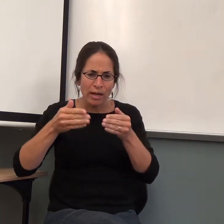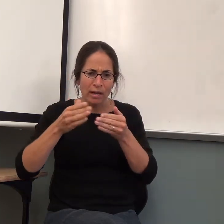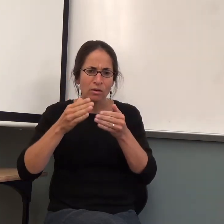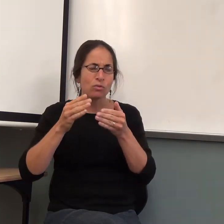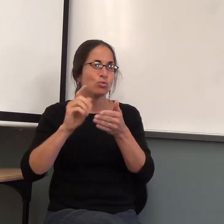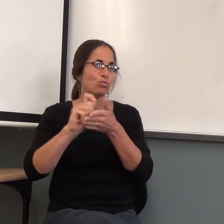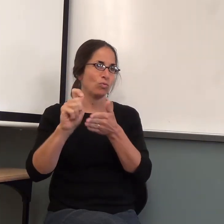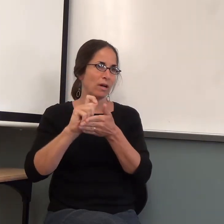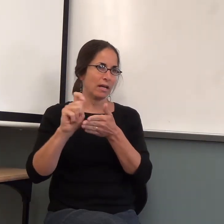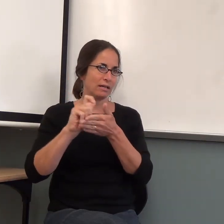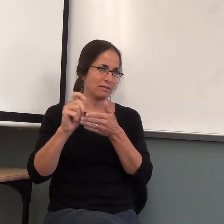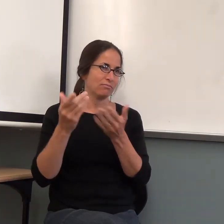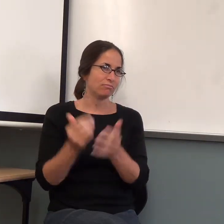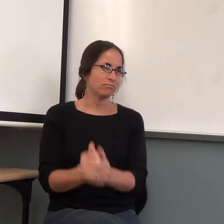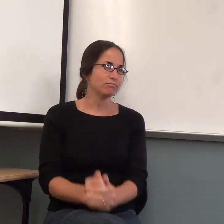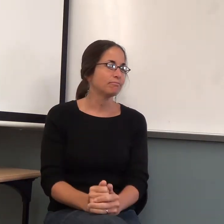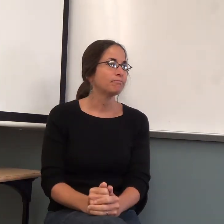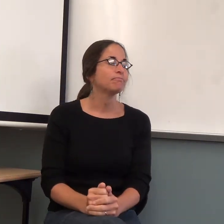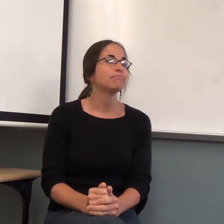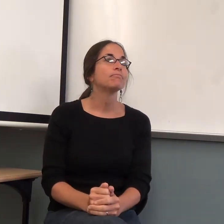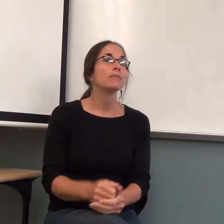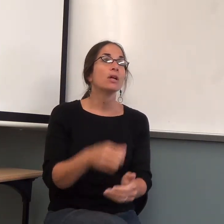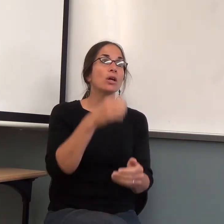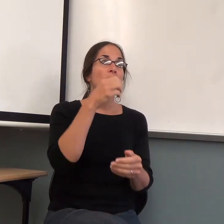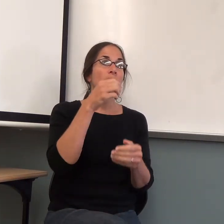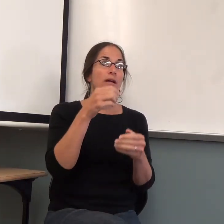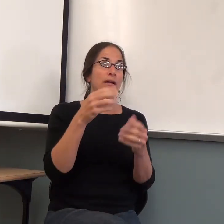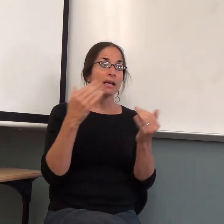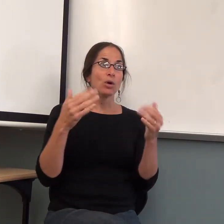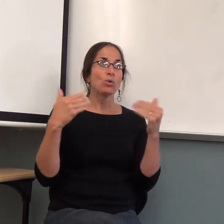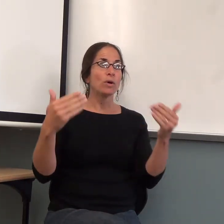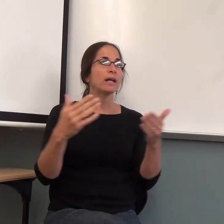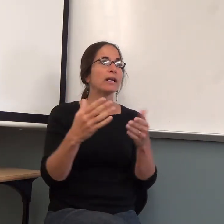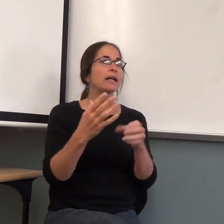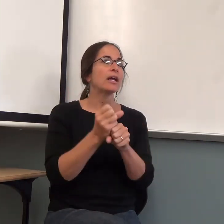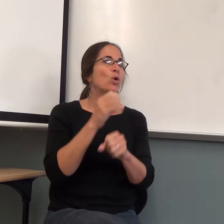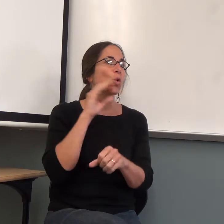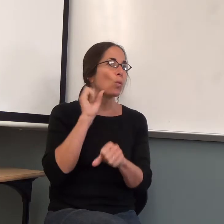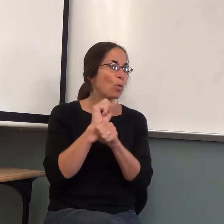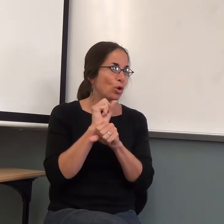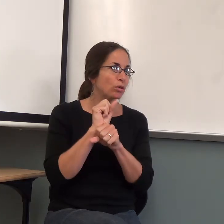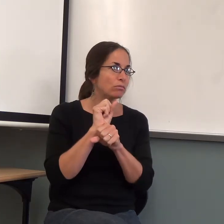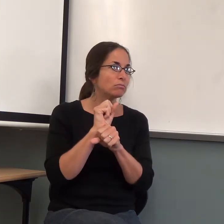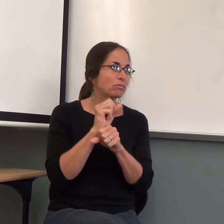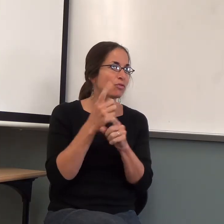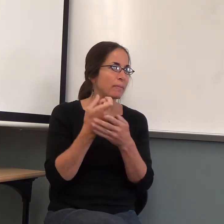class. Why don't you guys get out your homework? Let's get out your homework.